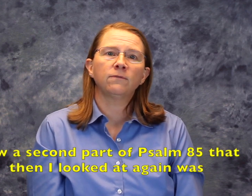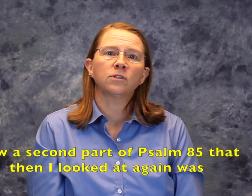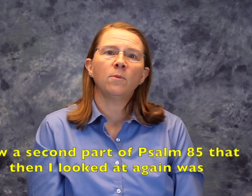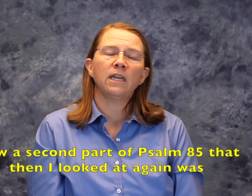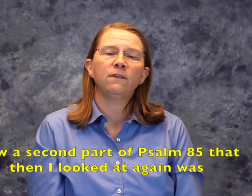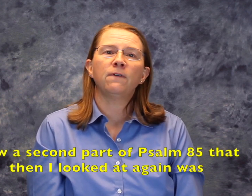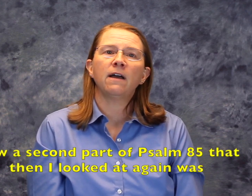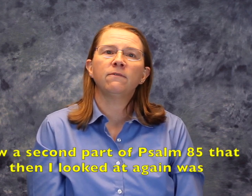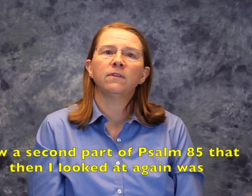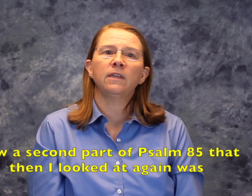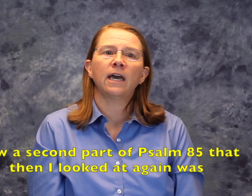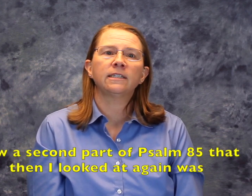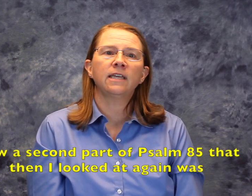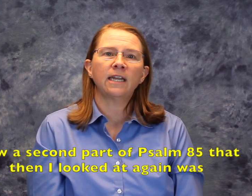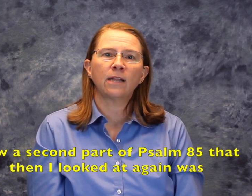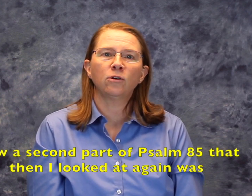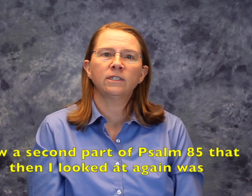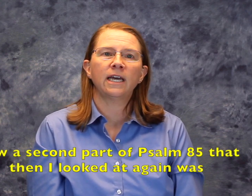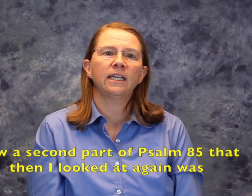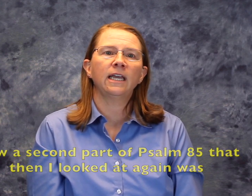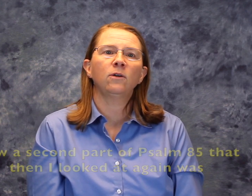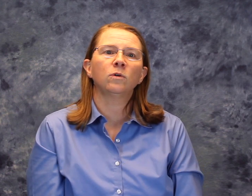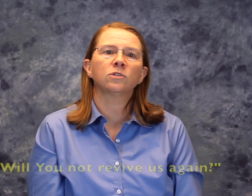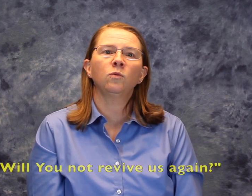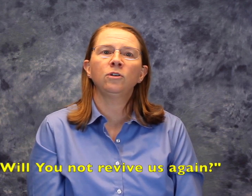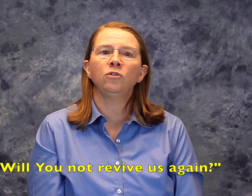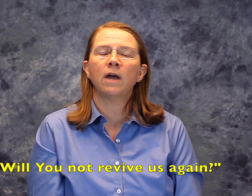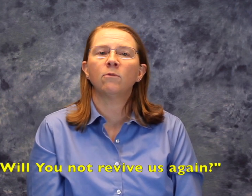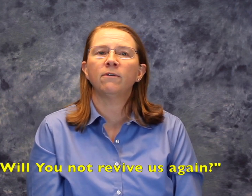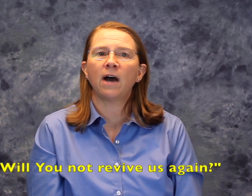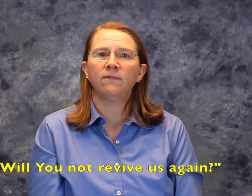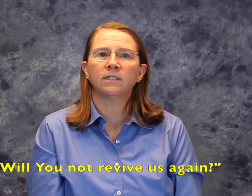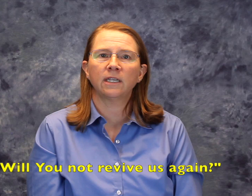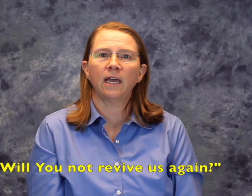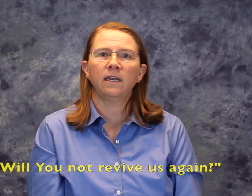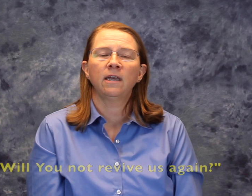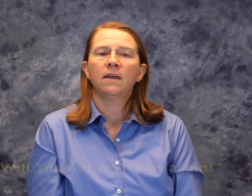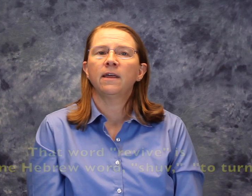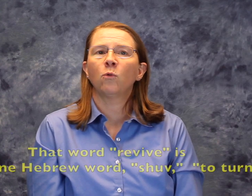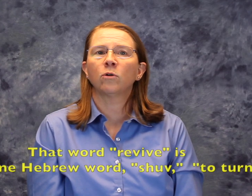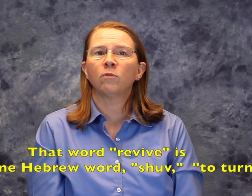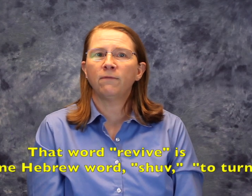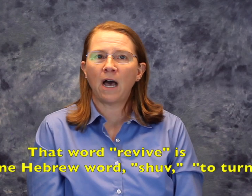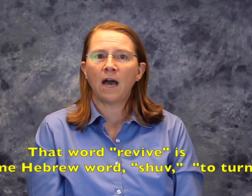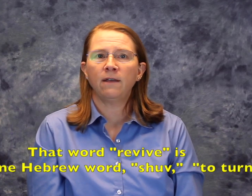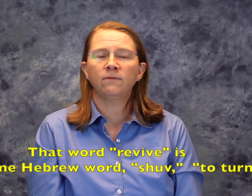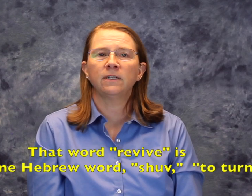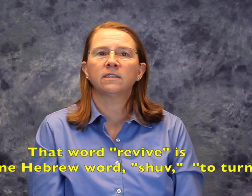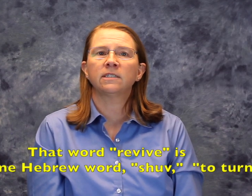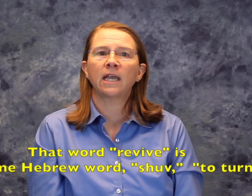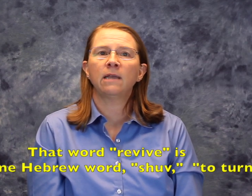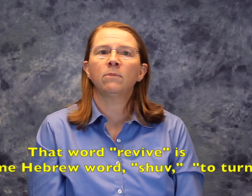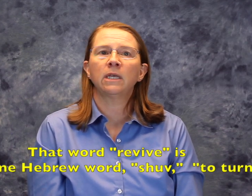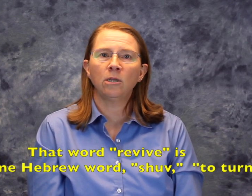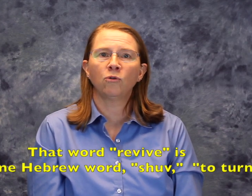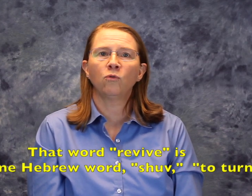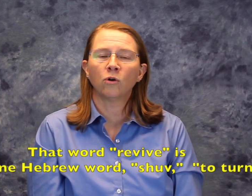Psalm 85 that then I looked at again was, "Will you not revive us again?" That word revive is the same Hebrew